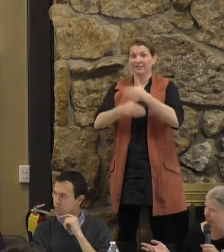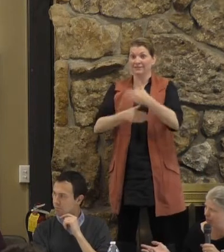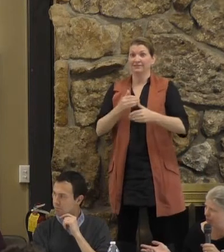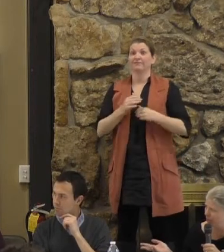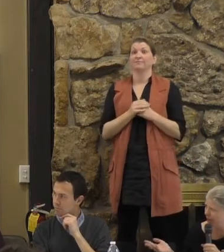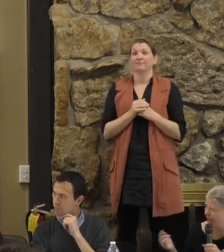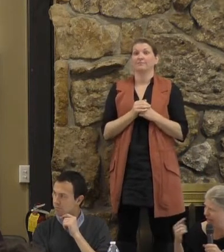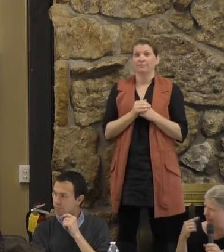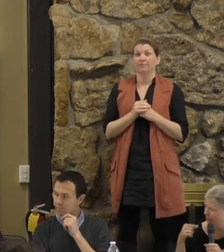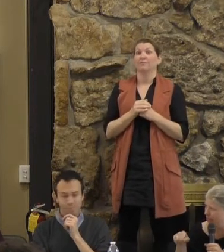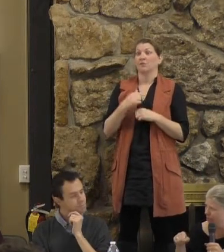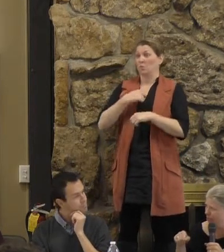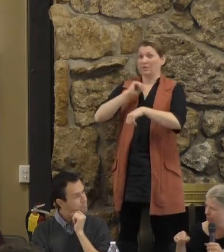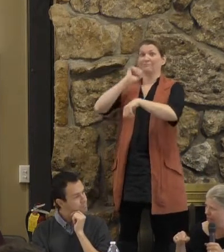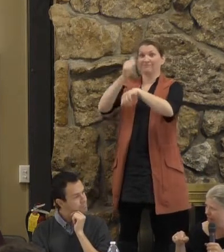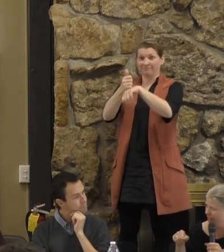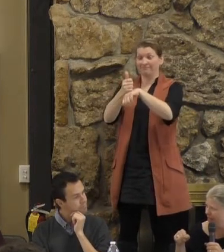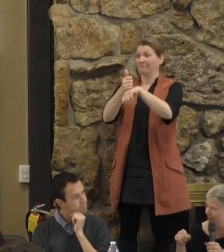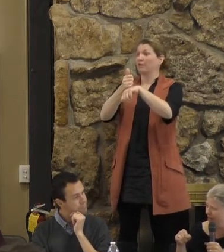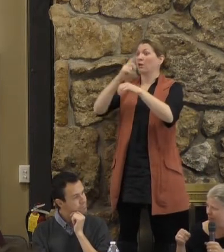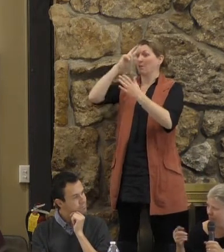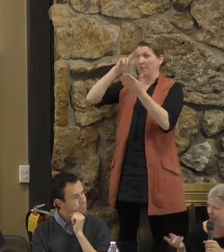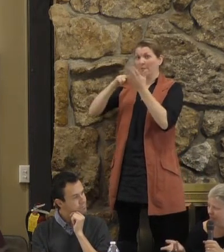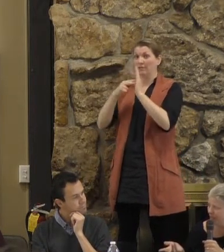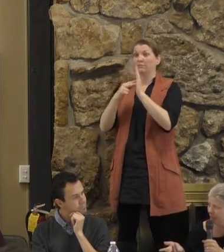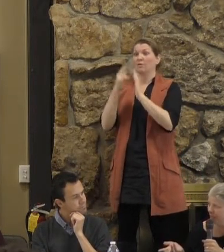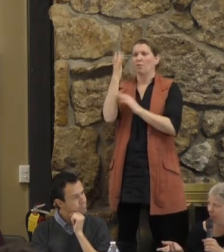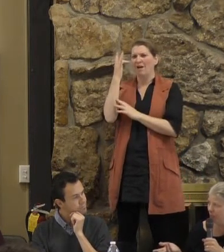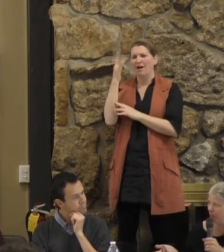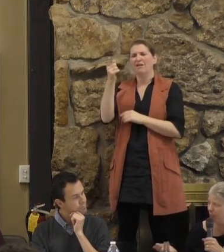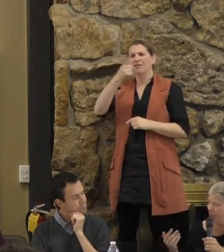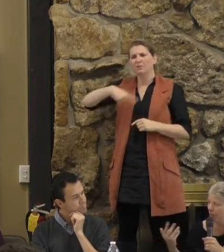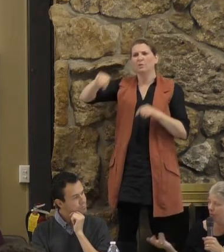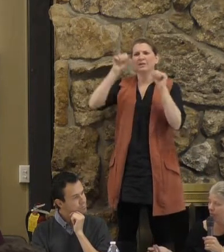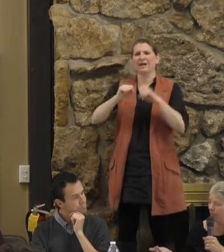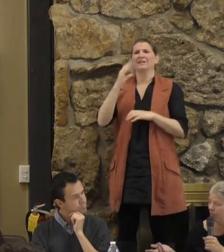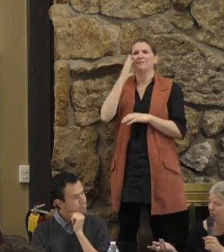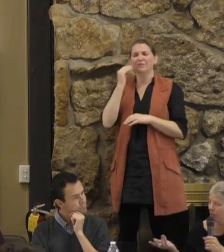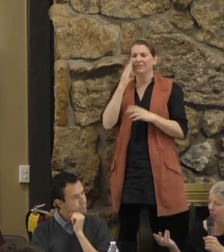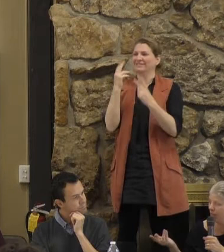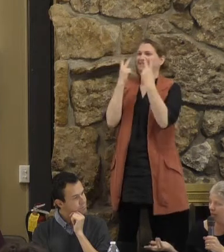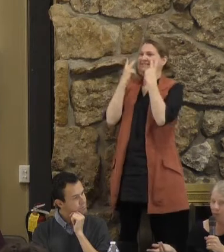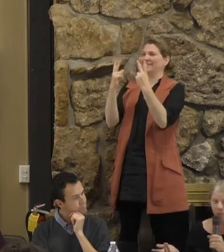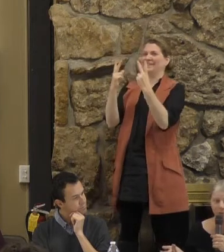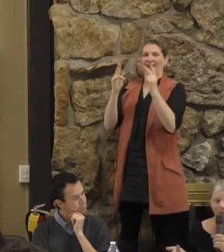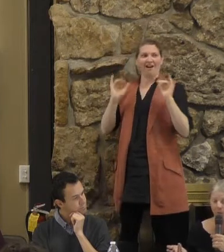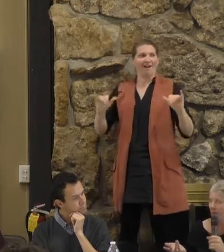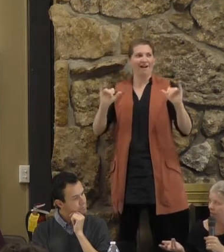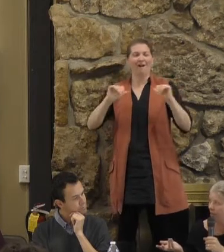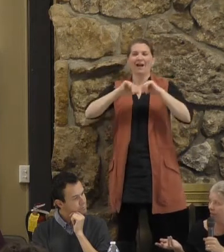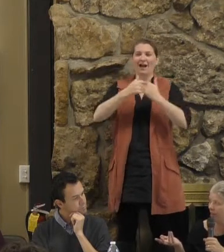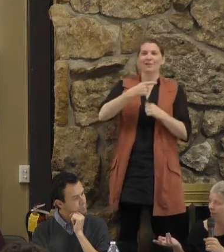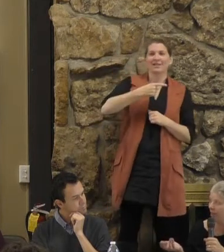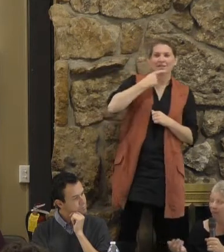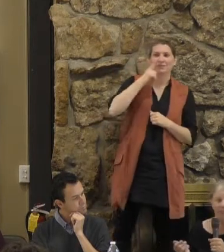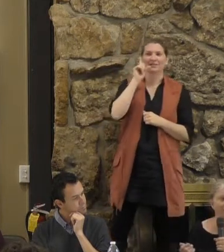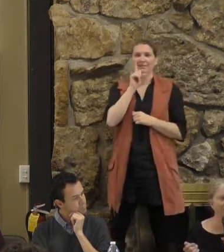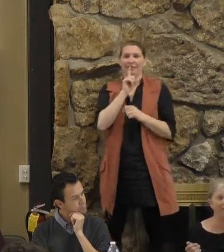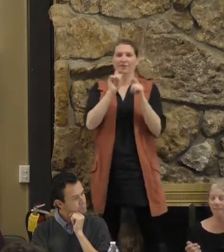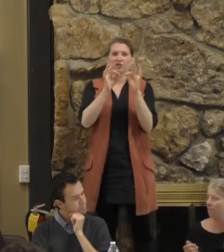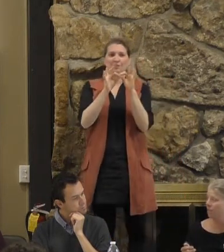not to put you on the spot, Candace, but would you mind discussing a little bit what the reason for deaf interpreters